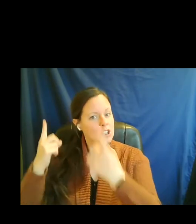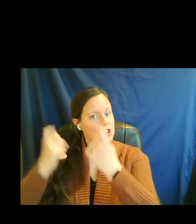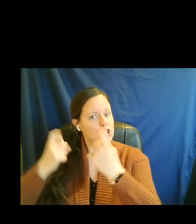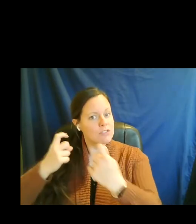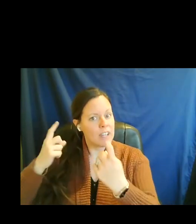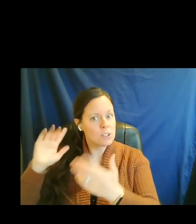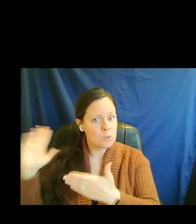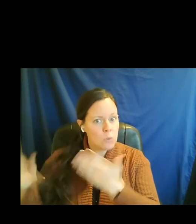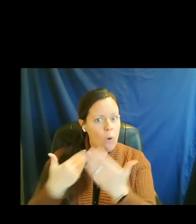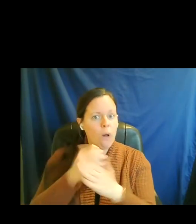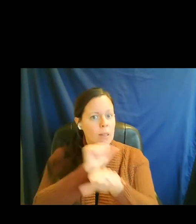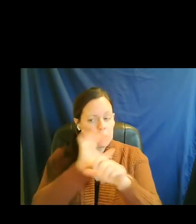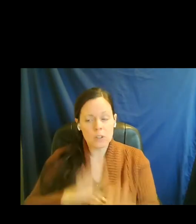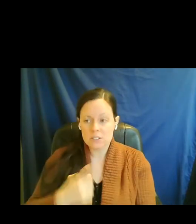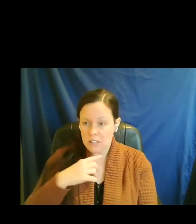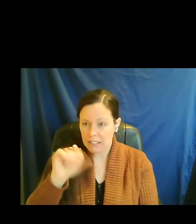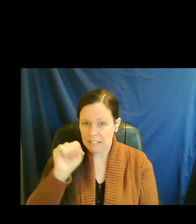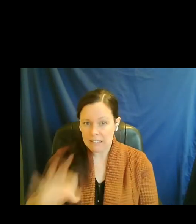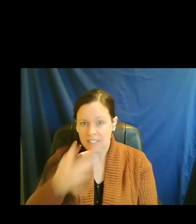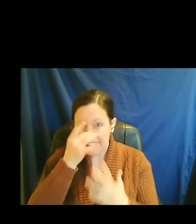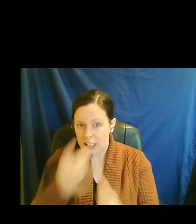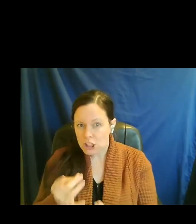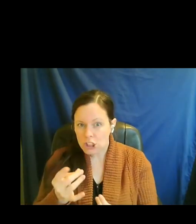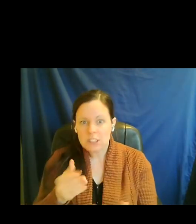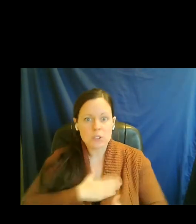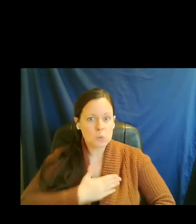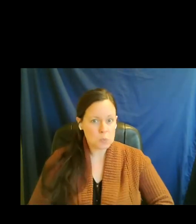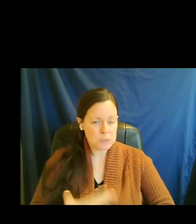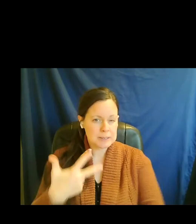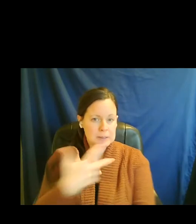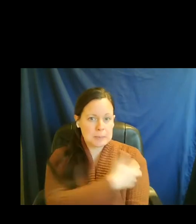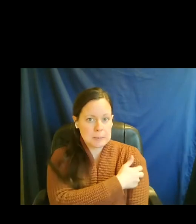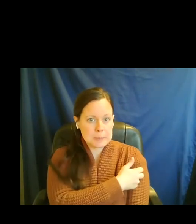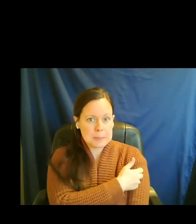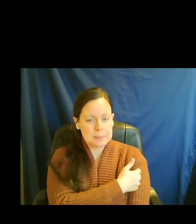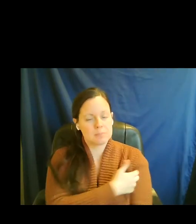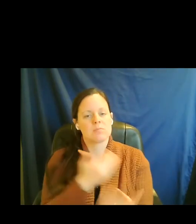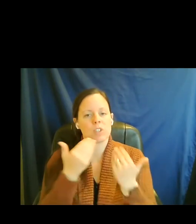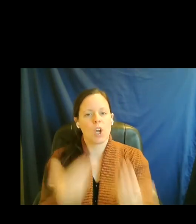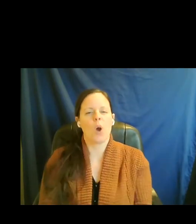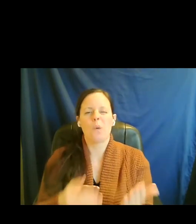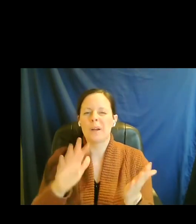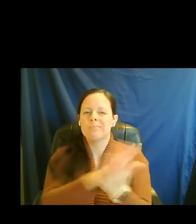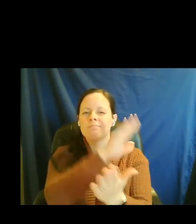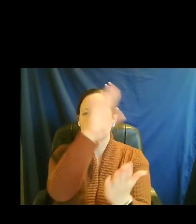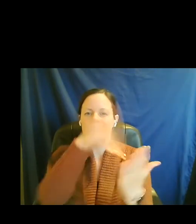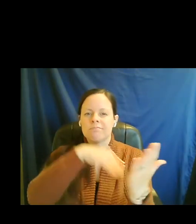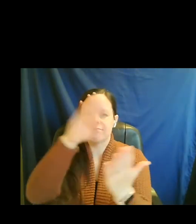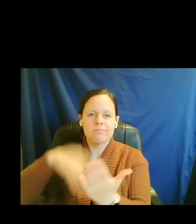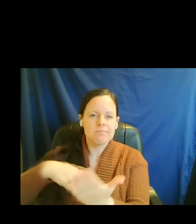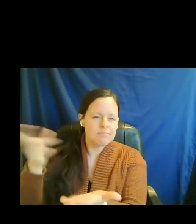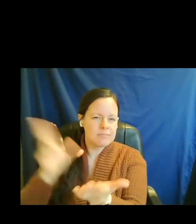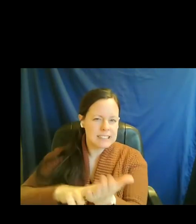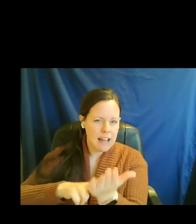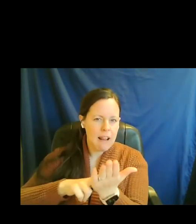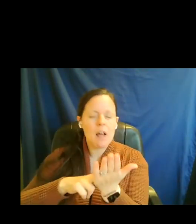you are interested and willing to take the vaccine, fill out the survey and sign up. And then they started